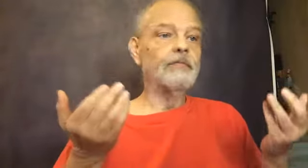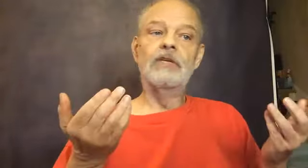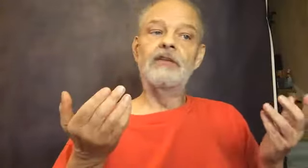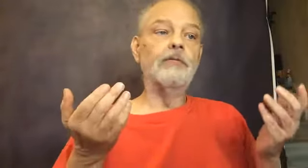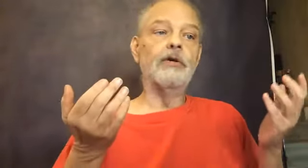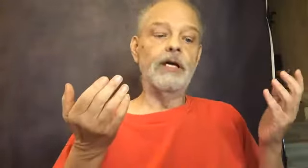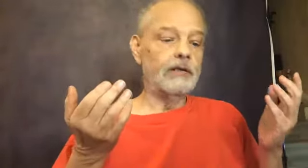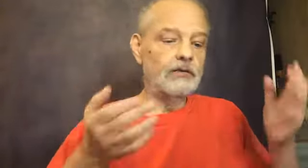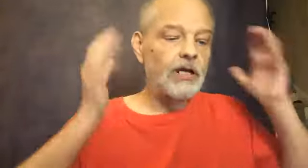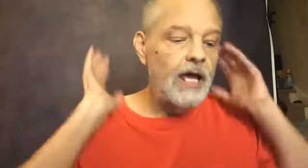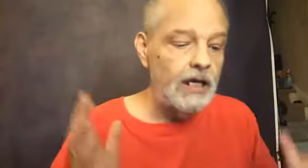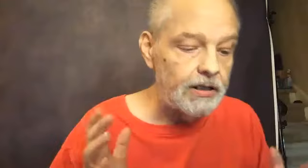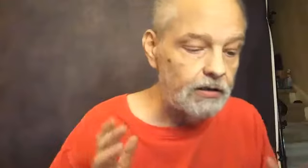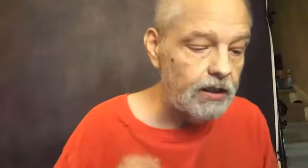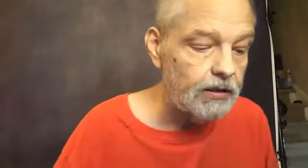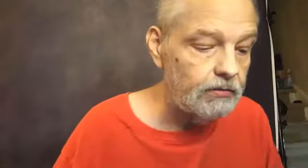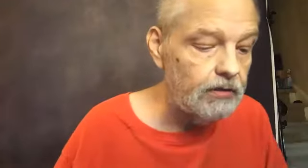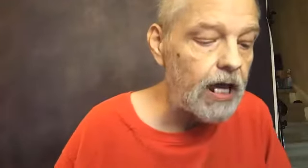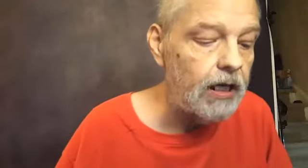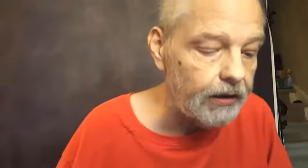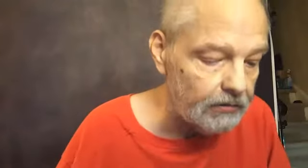Deaf people hate it, hate it, hate it, hate it.